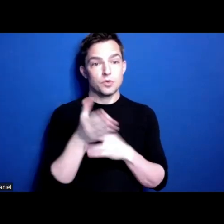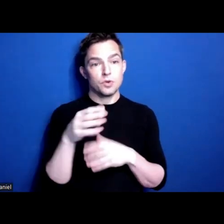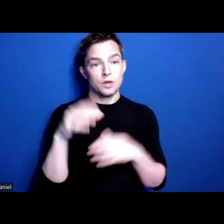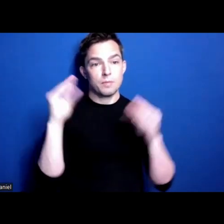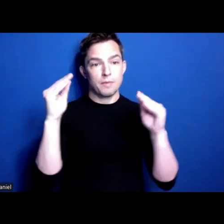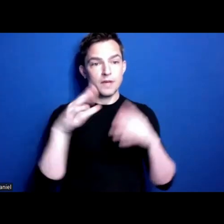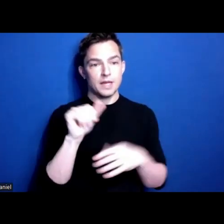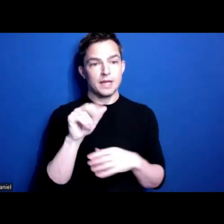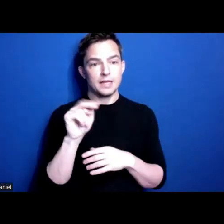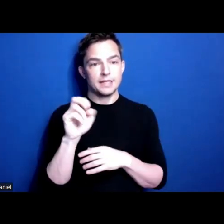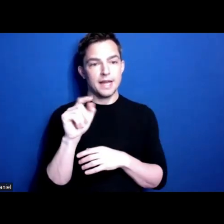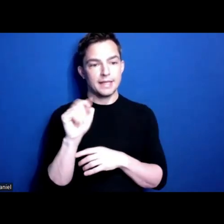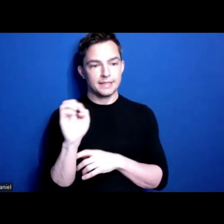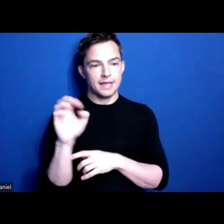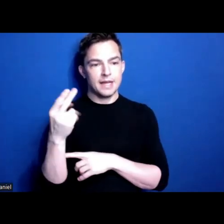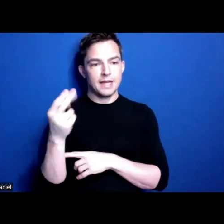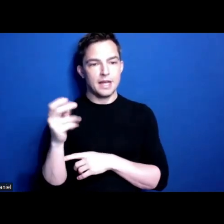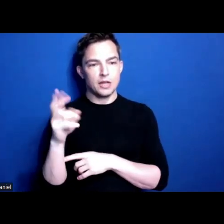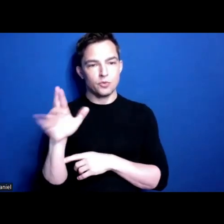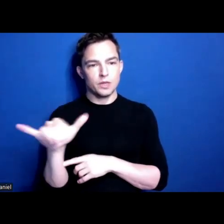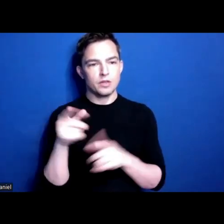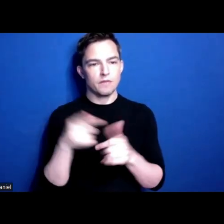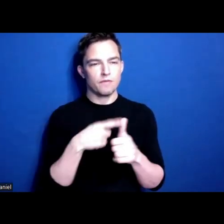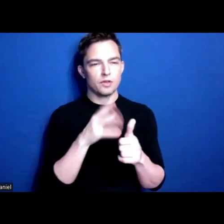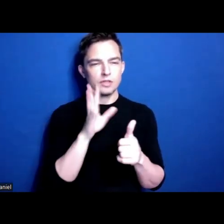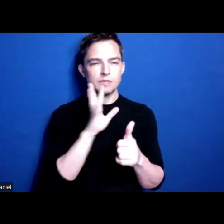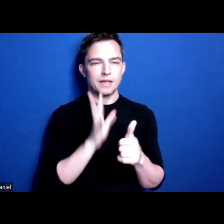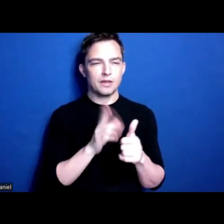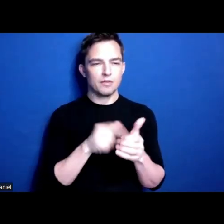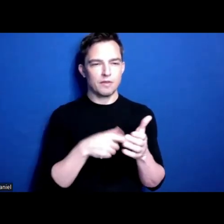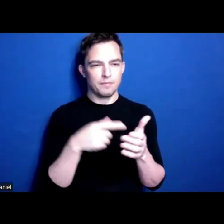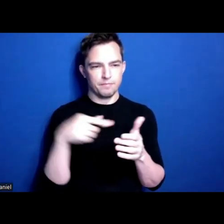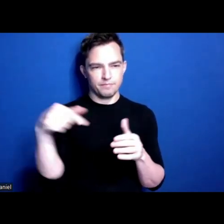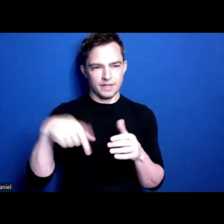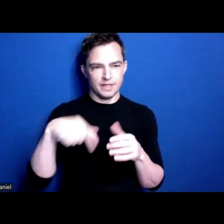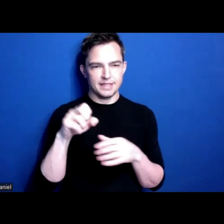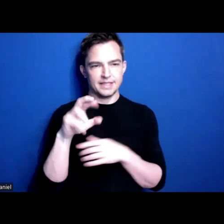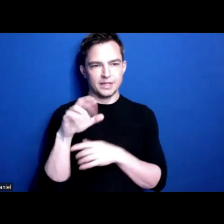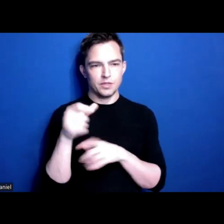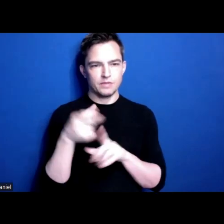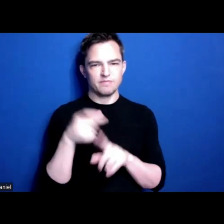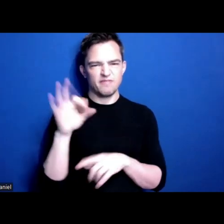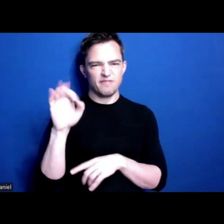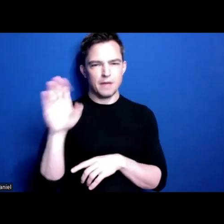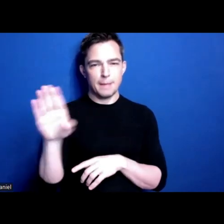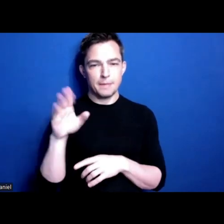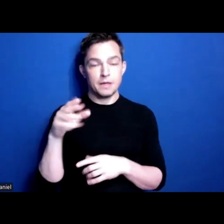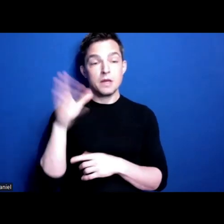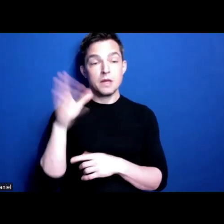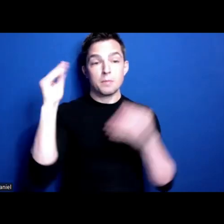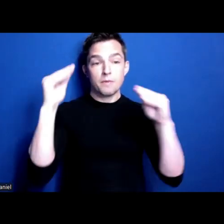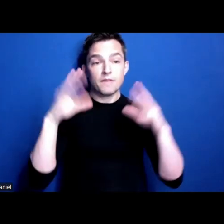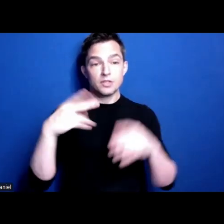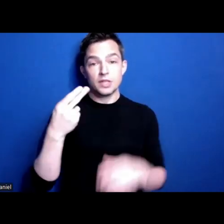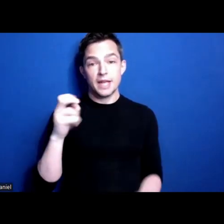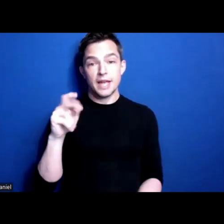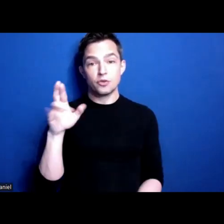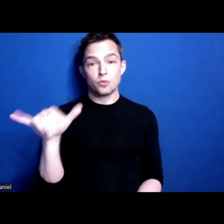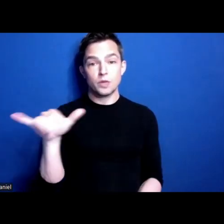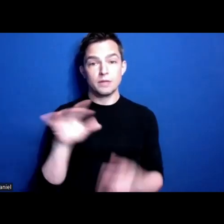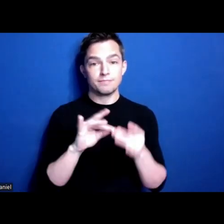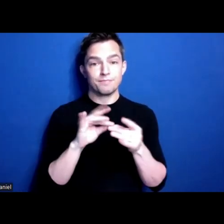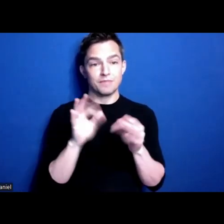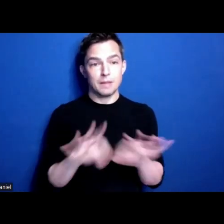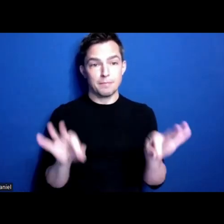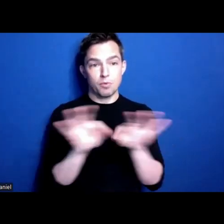Henry, the first speaker in your series this past February. Professor Henry also suggested the importance of